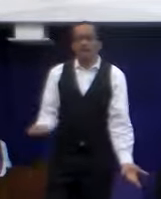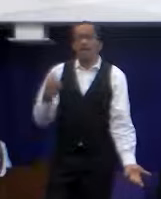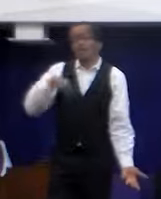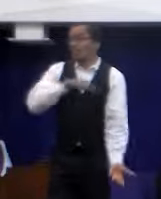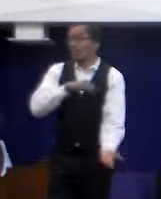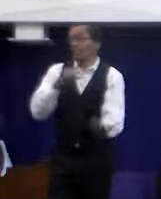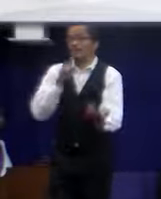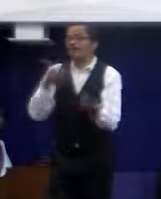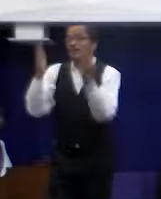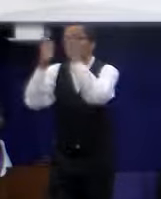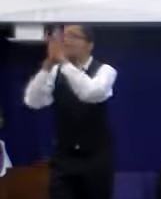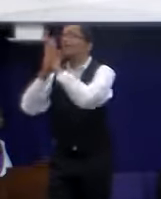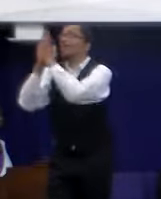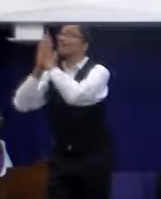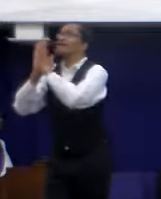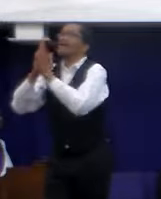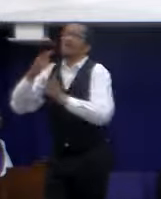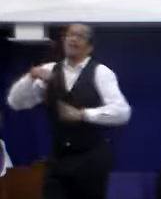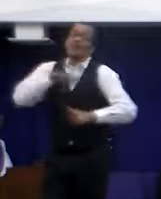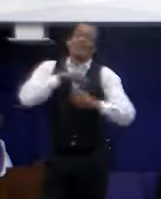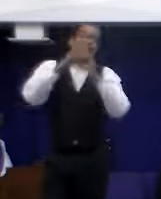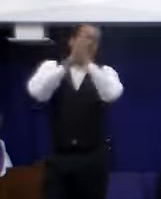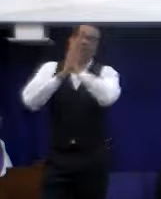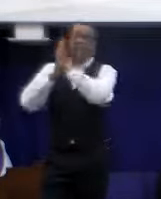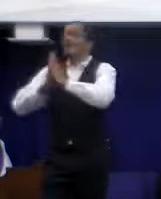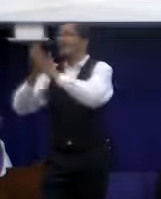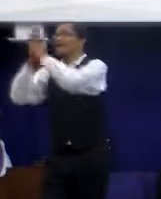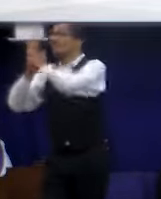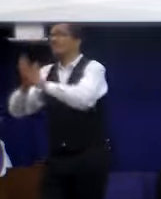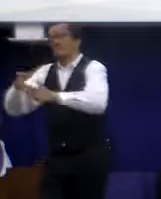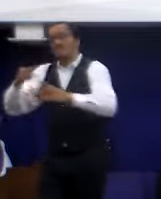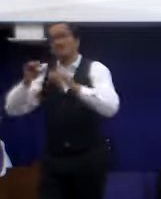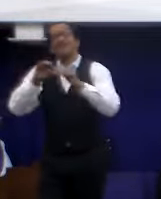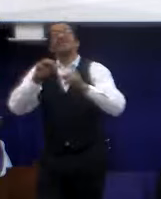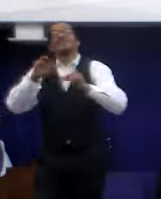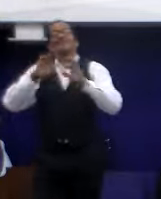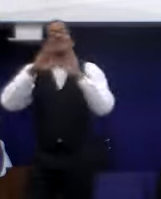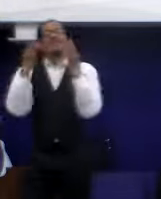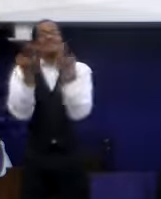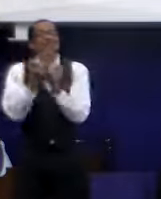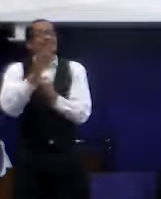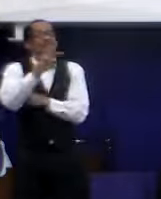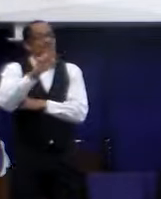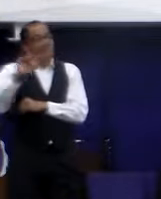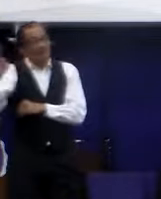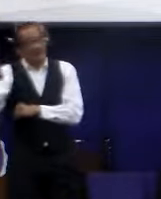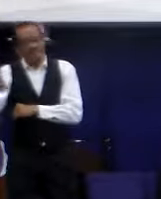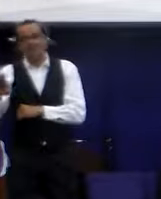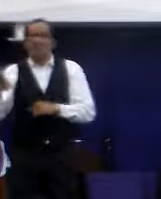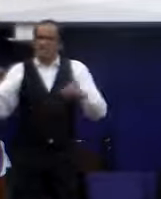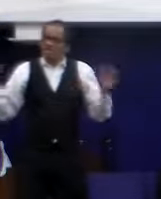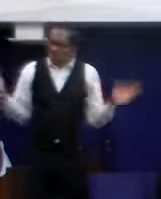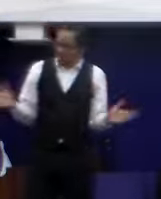for them. Amen. When I pray for the whole family of Word of Faith Church. Not just the first lady. Amen. We gotta lift everybody